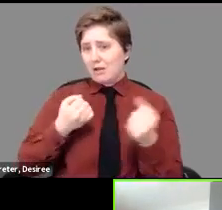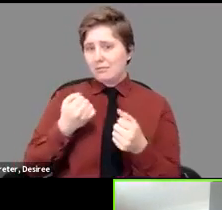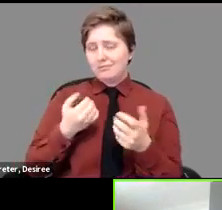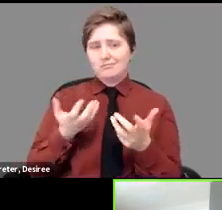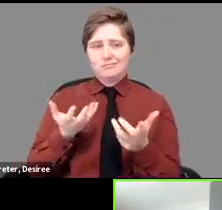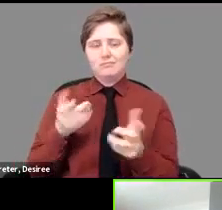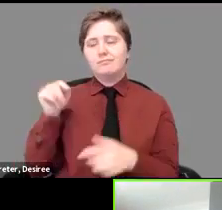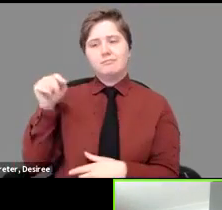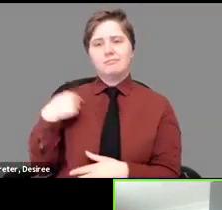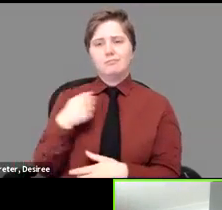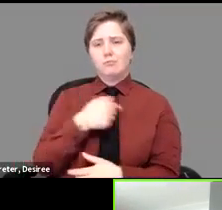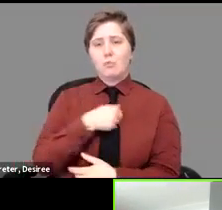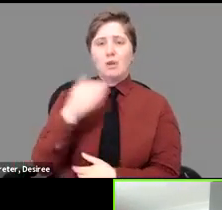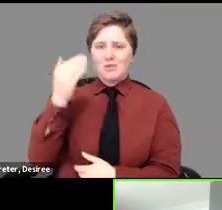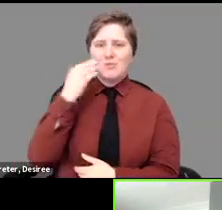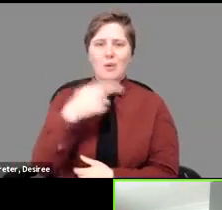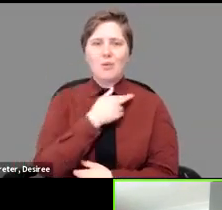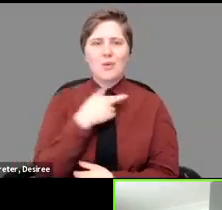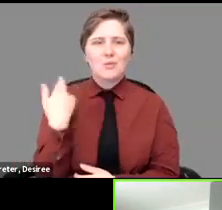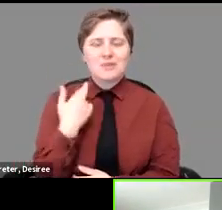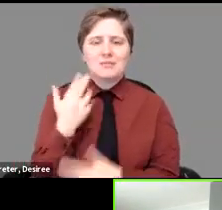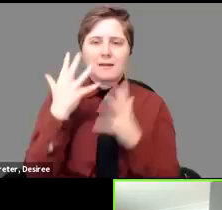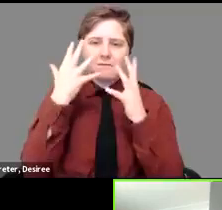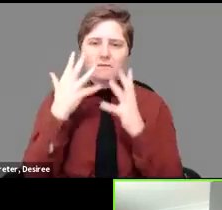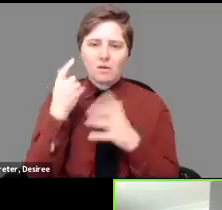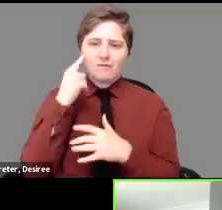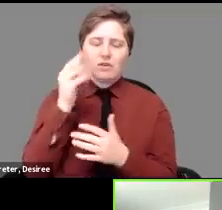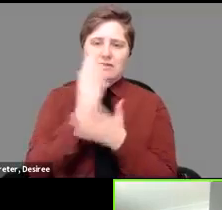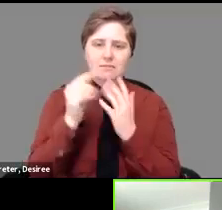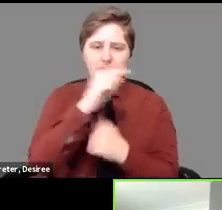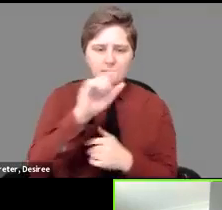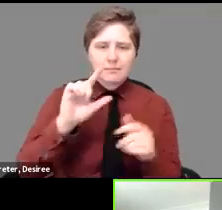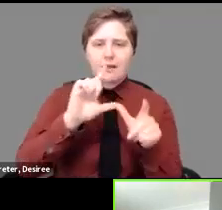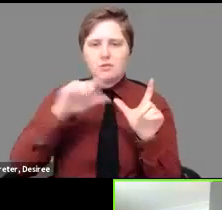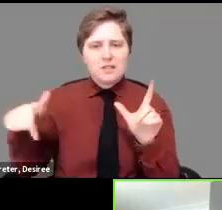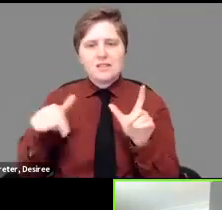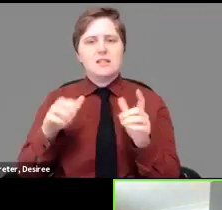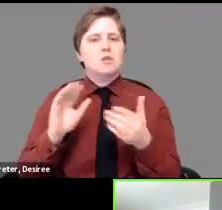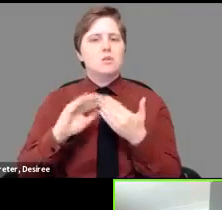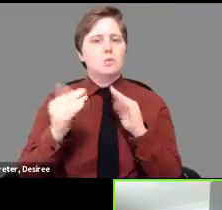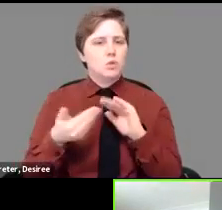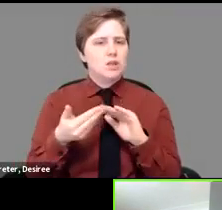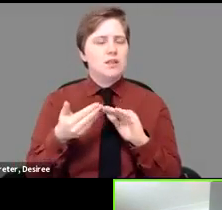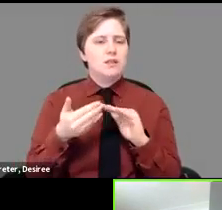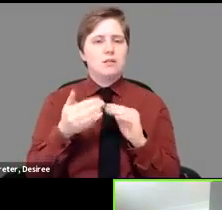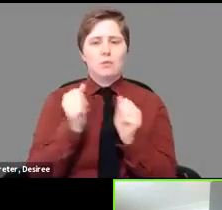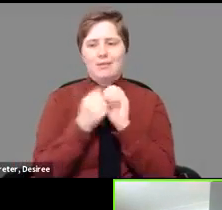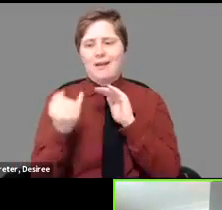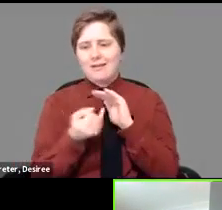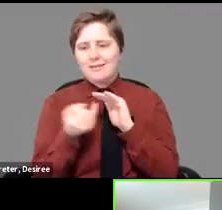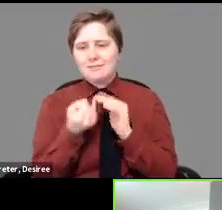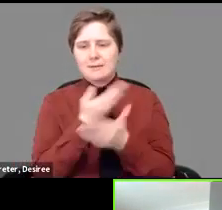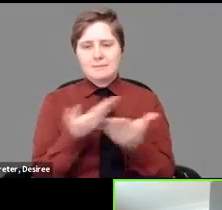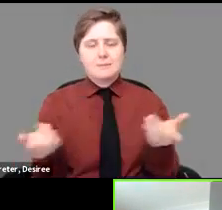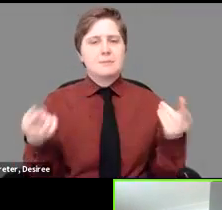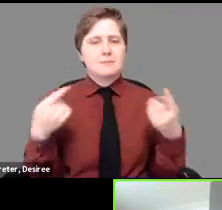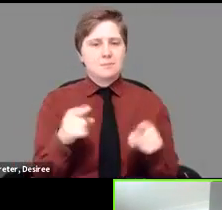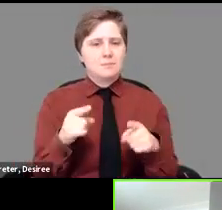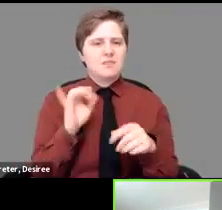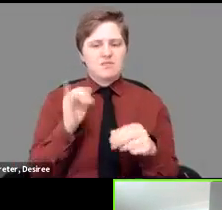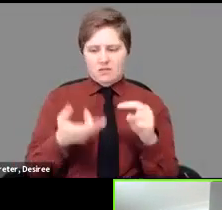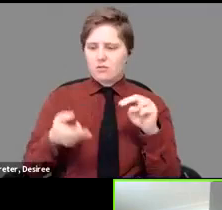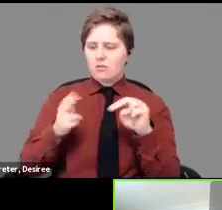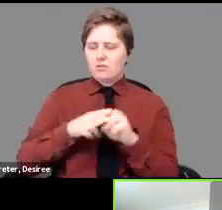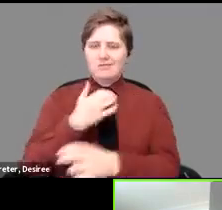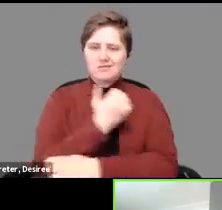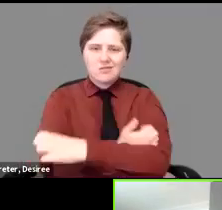again, we know the risks, unfortunately, for some of the LGBT folks that we see with isolation and things going on, and that increases the